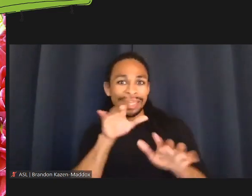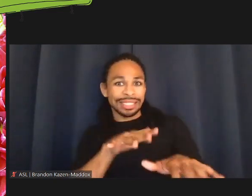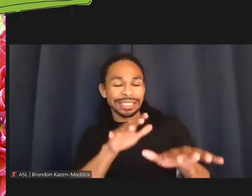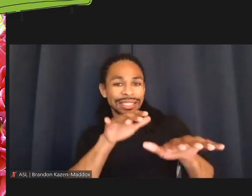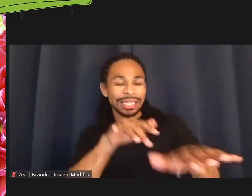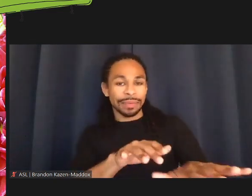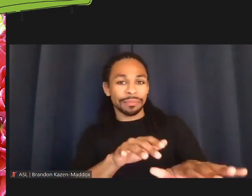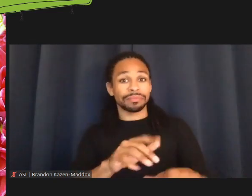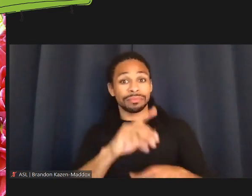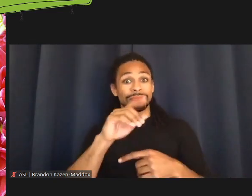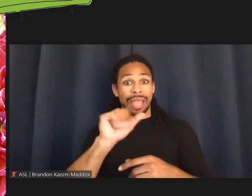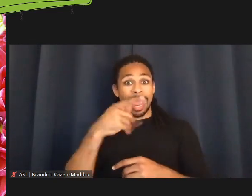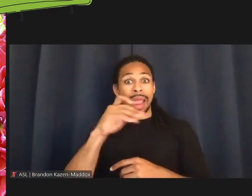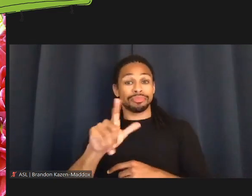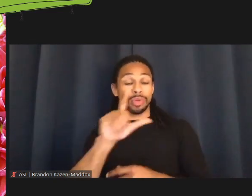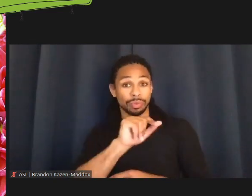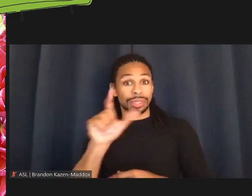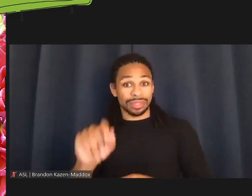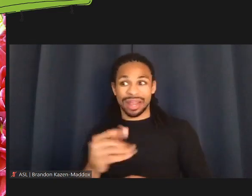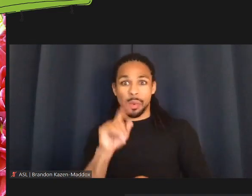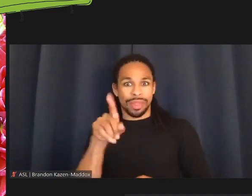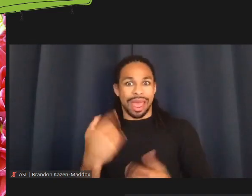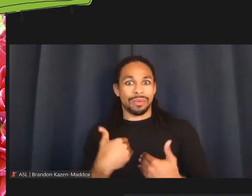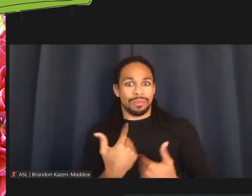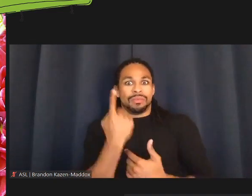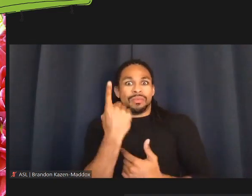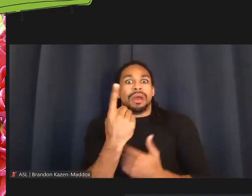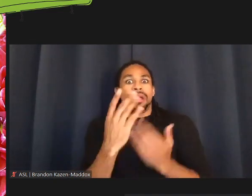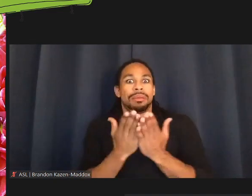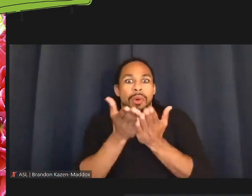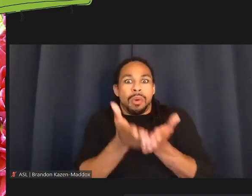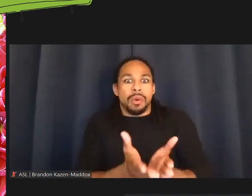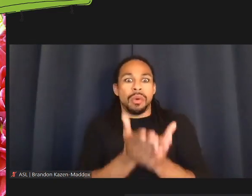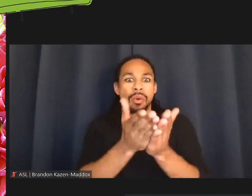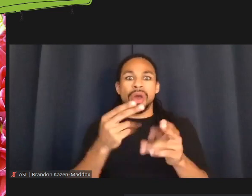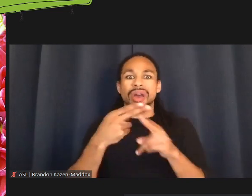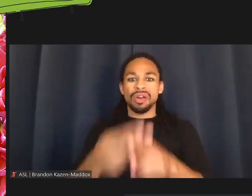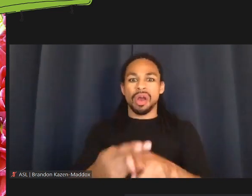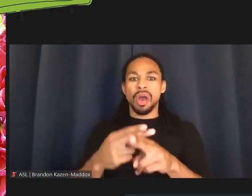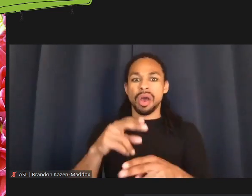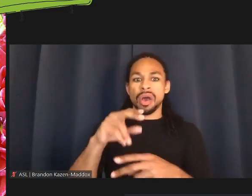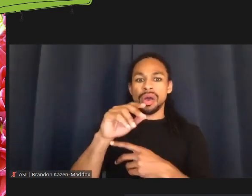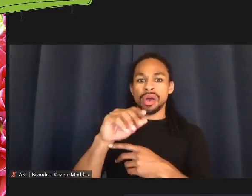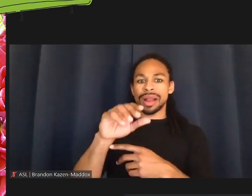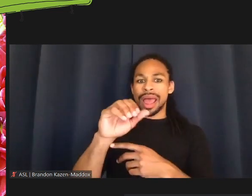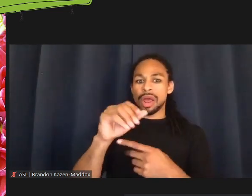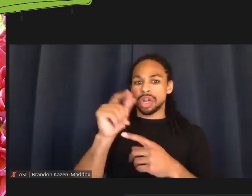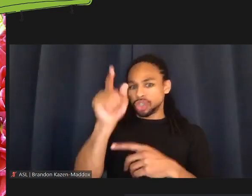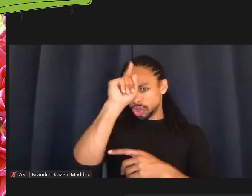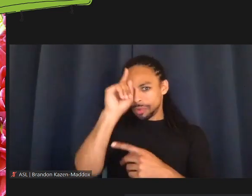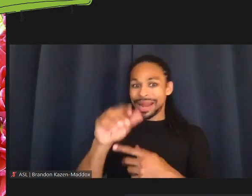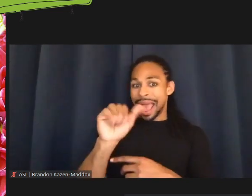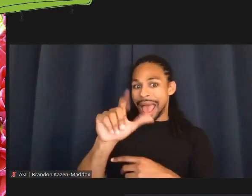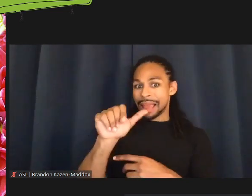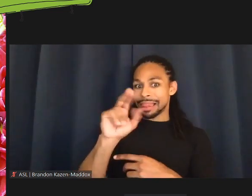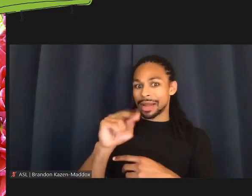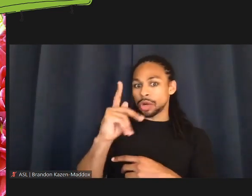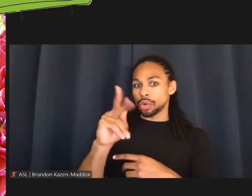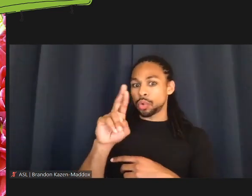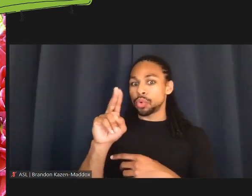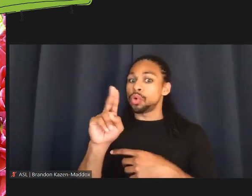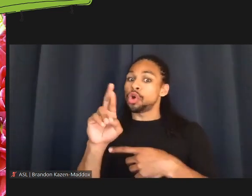and rescue vessel, the German Alan Kurdi, named after a Syrian toddler whose body was found on the shore in Turkey,